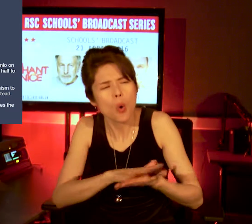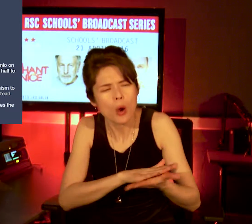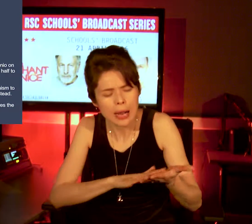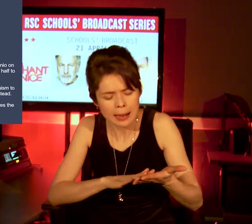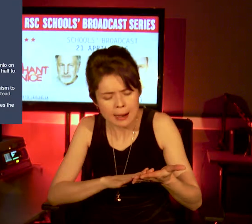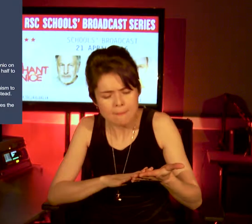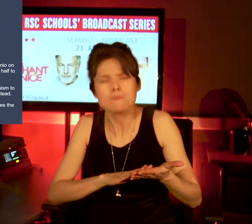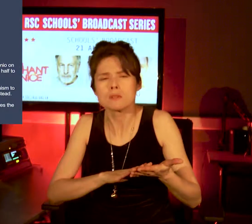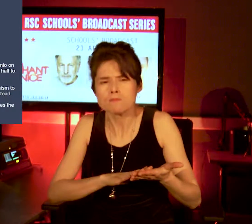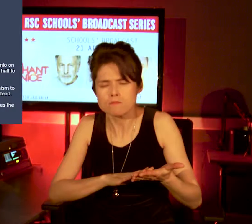pardons Shylock